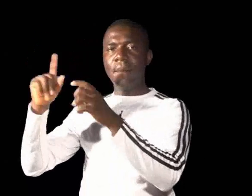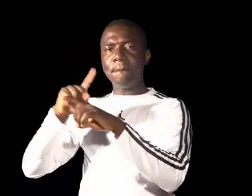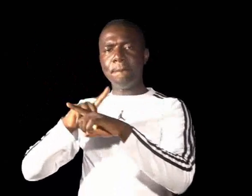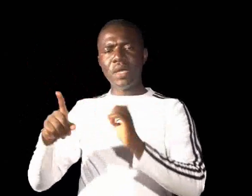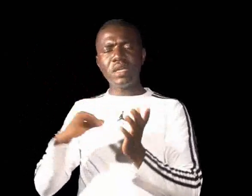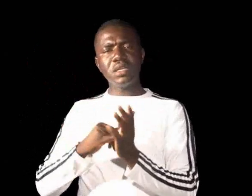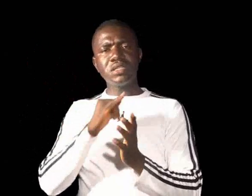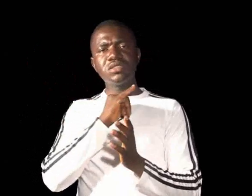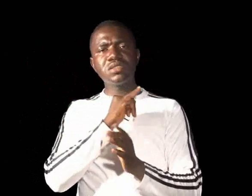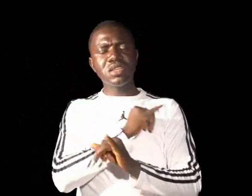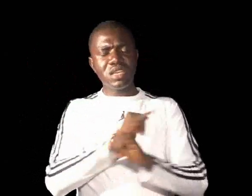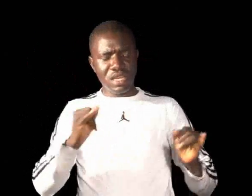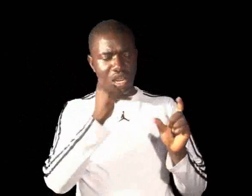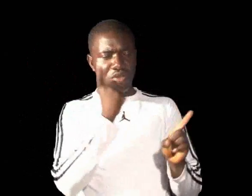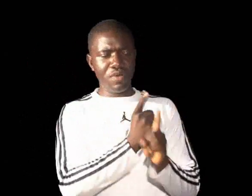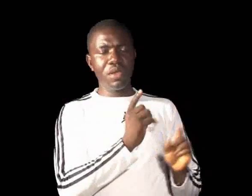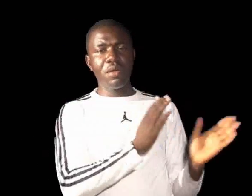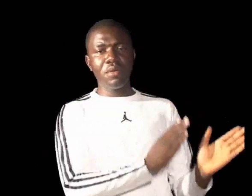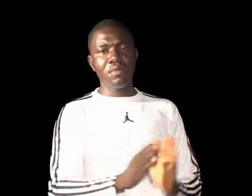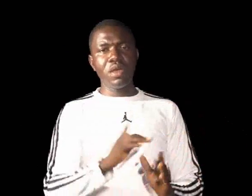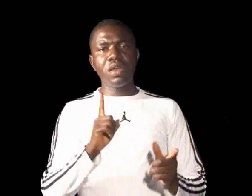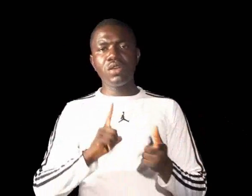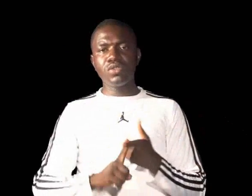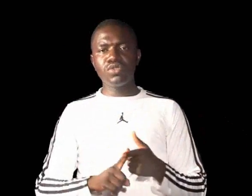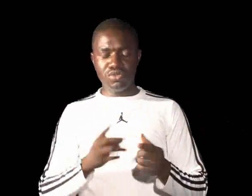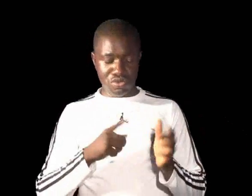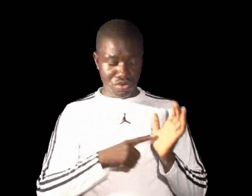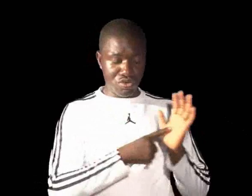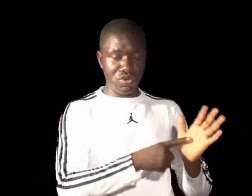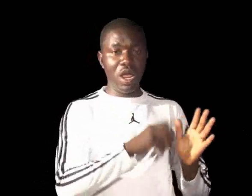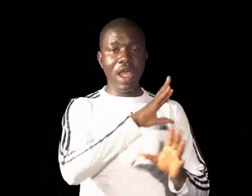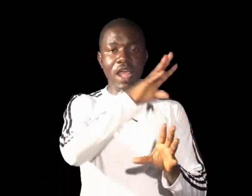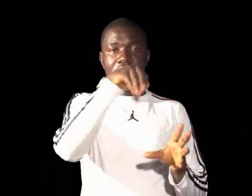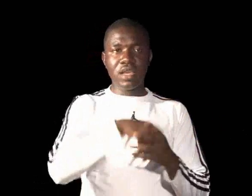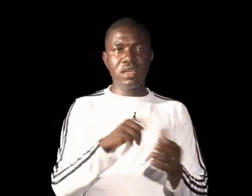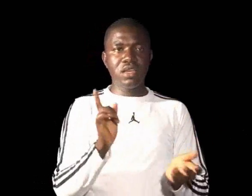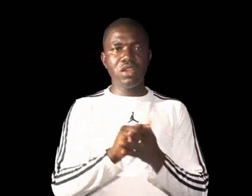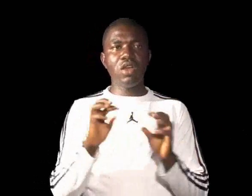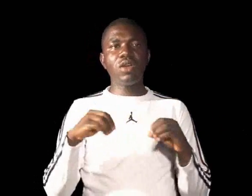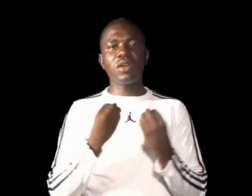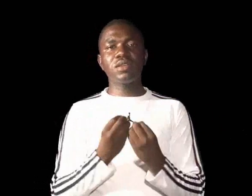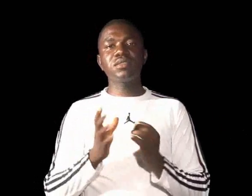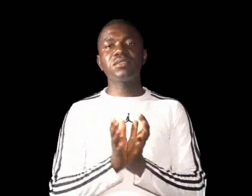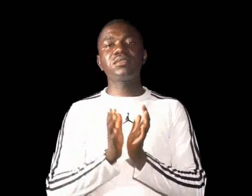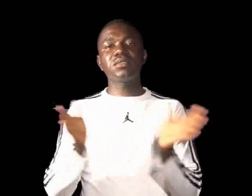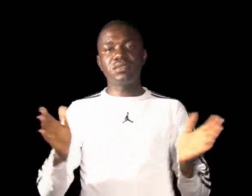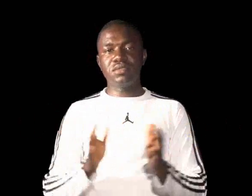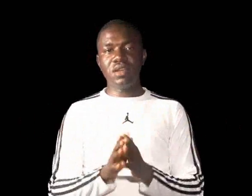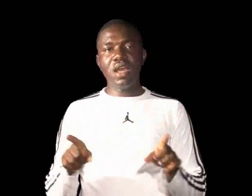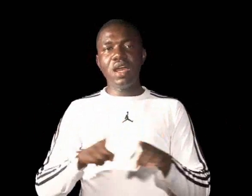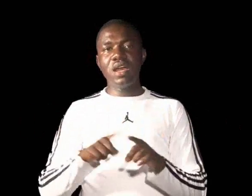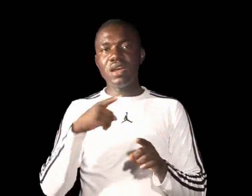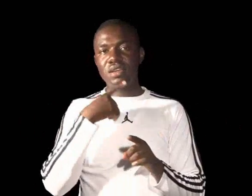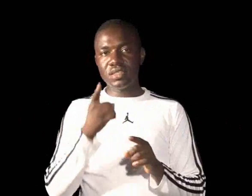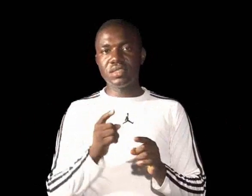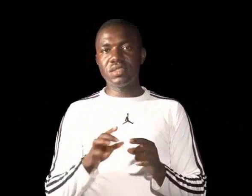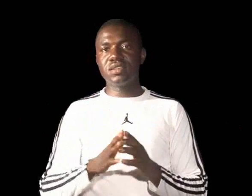to be inadequately prepared to embed disability inclusivity within the organization at large. And as mentioned earlier,